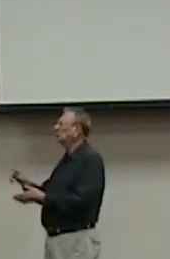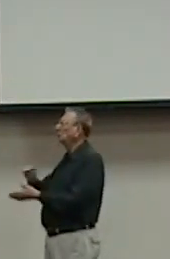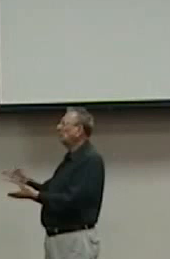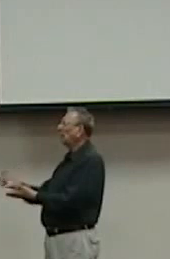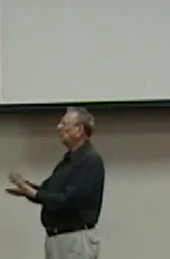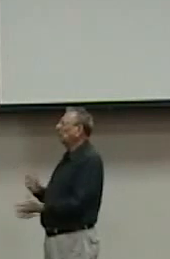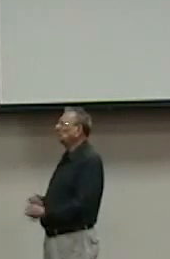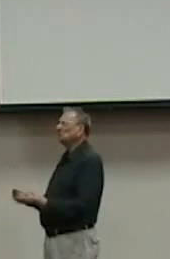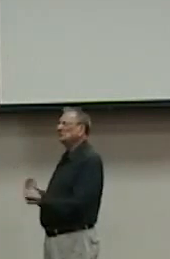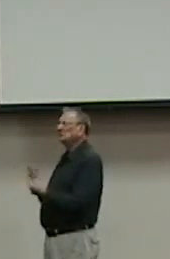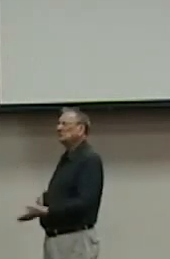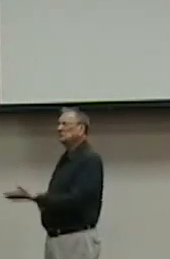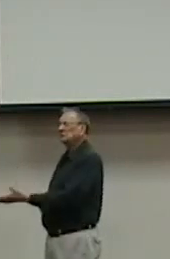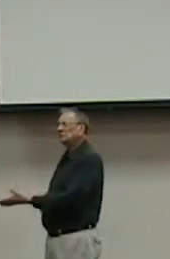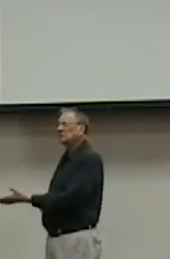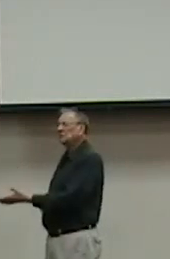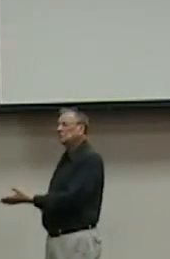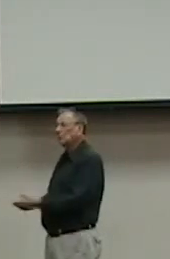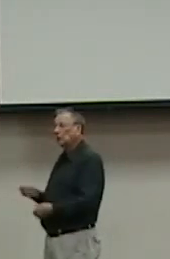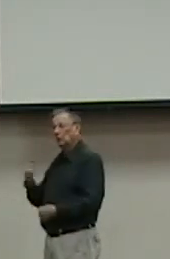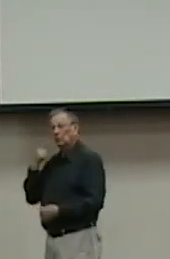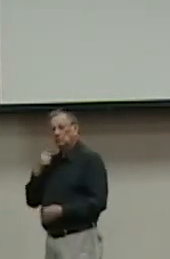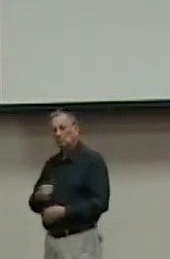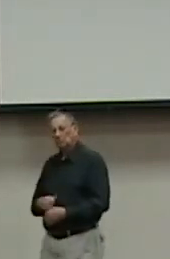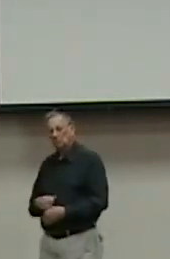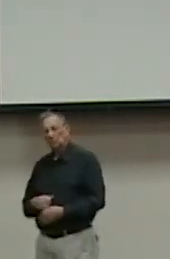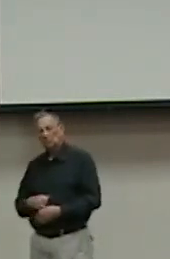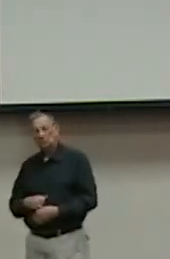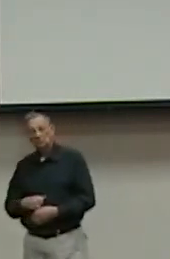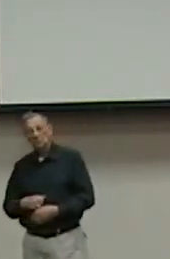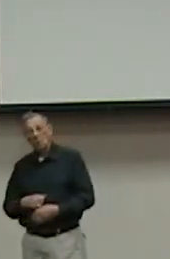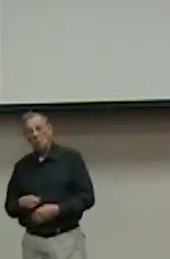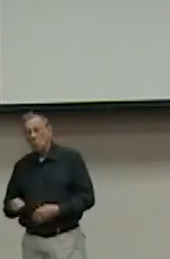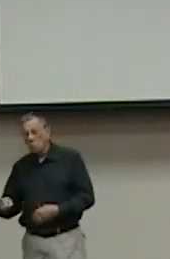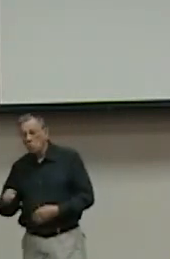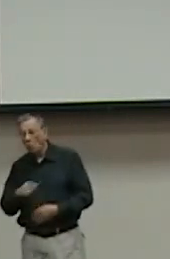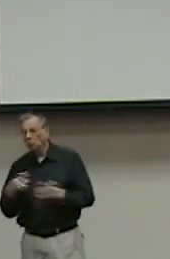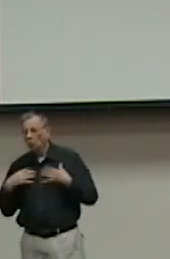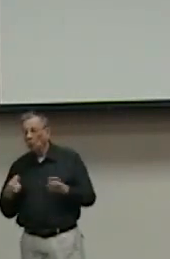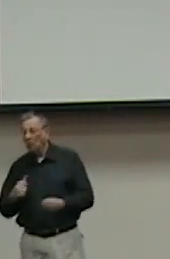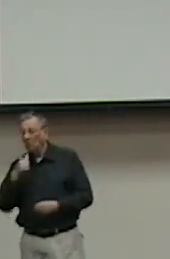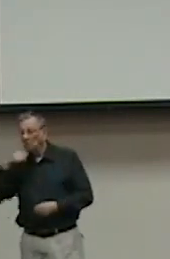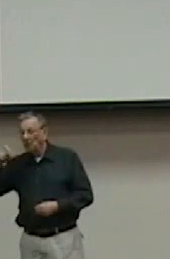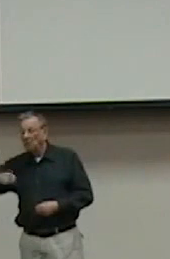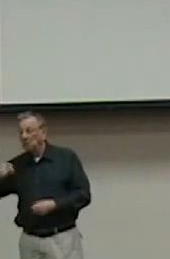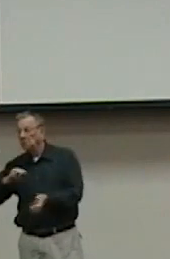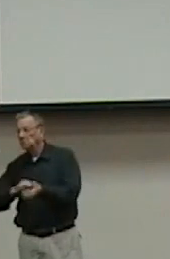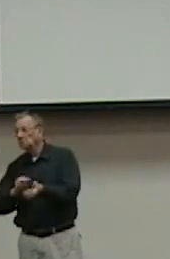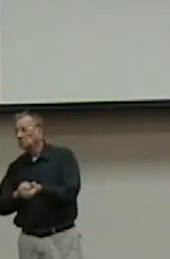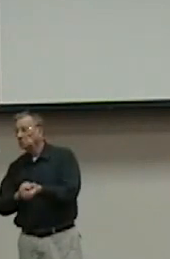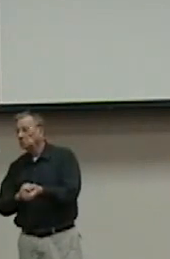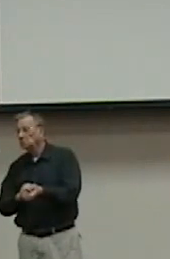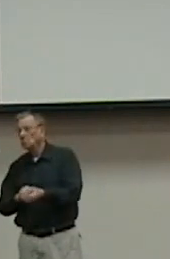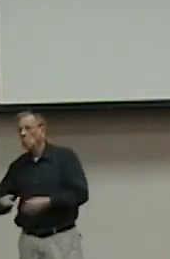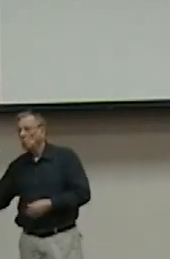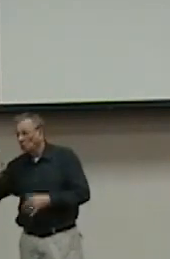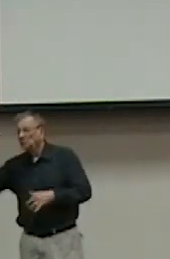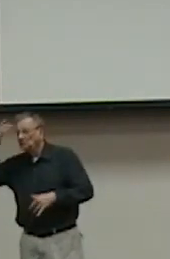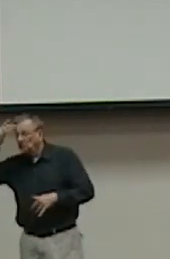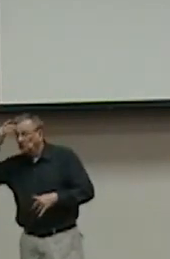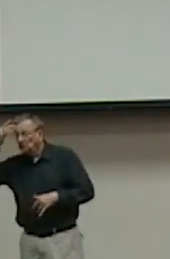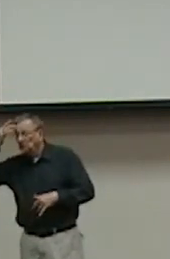sinners?" But when he heard it, he said, "Those who are well have no need of a physician, but those who are